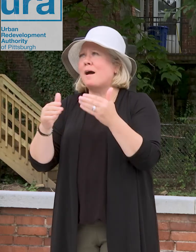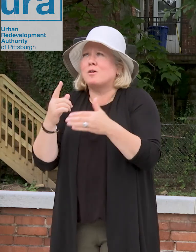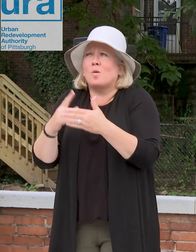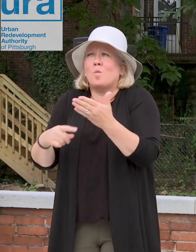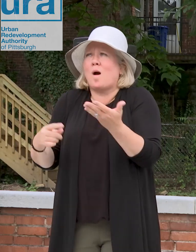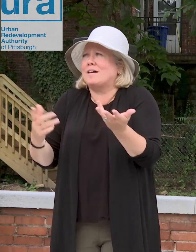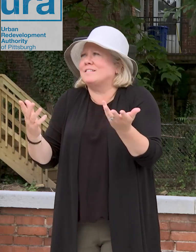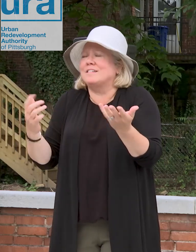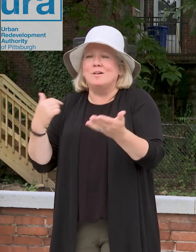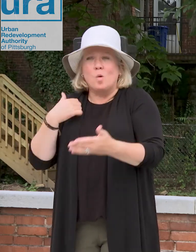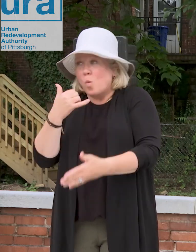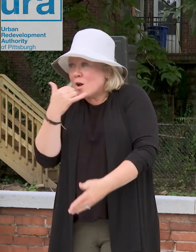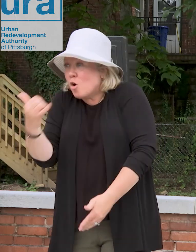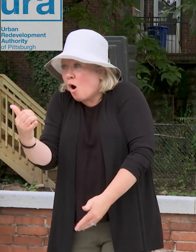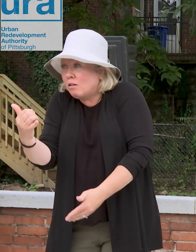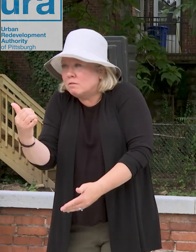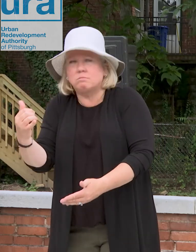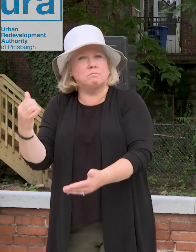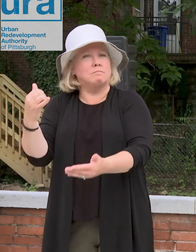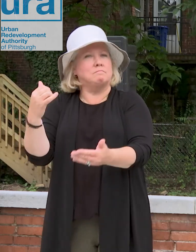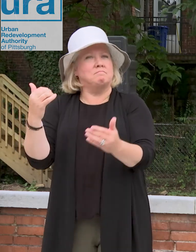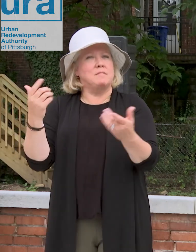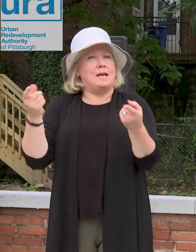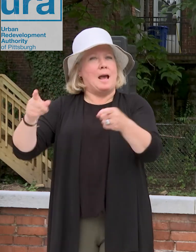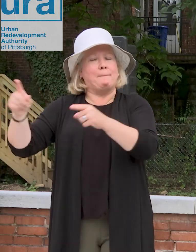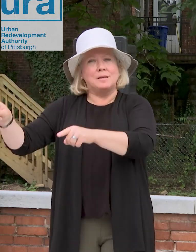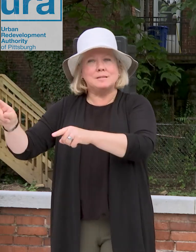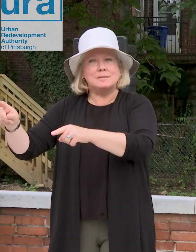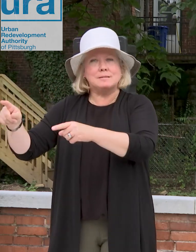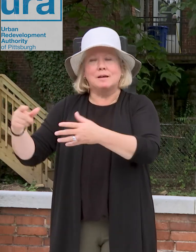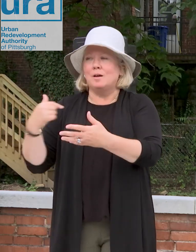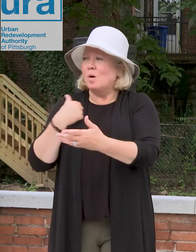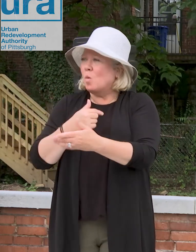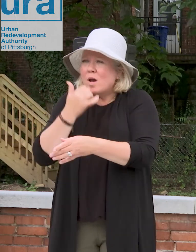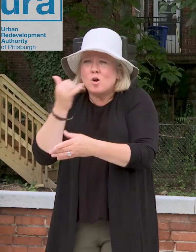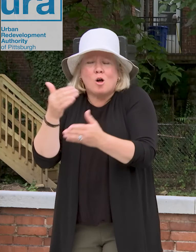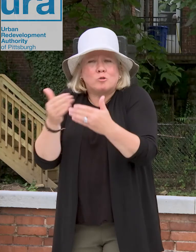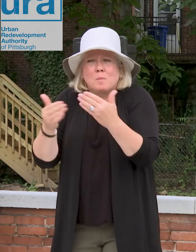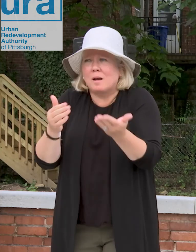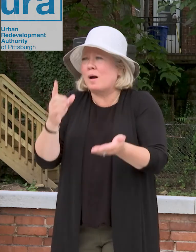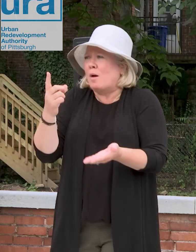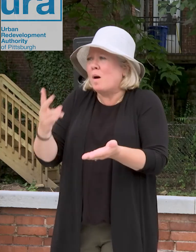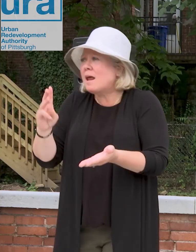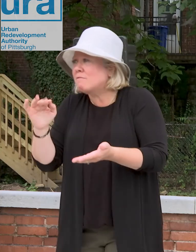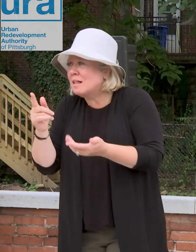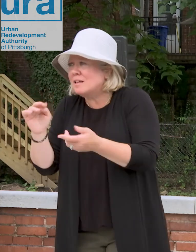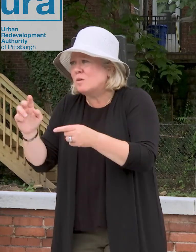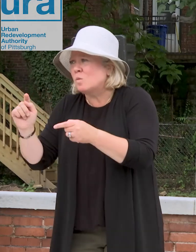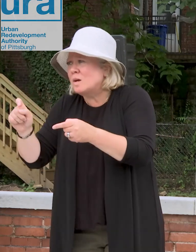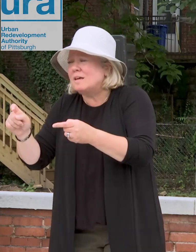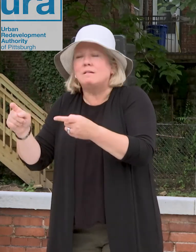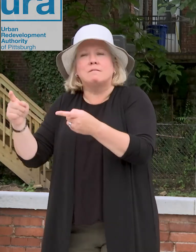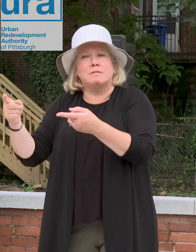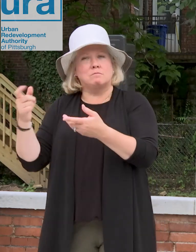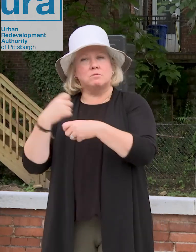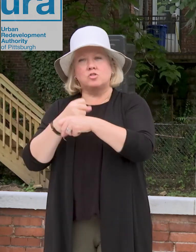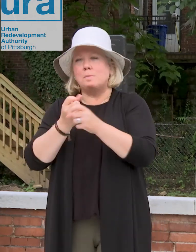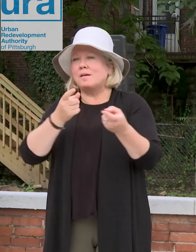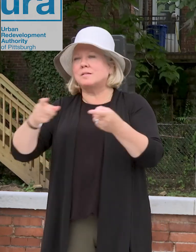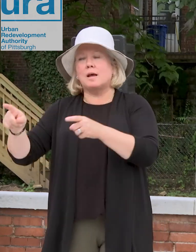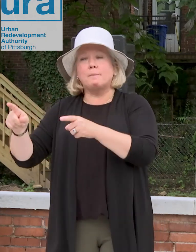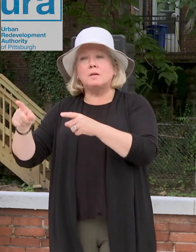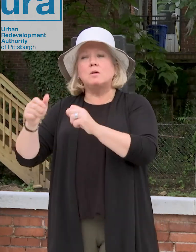need $500,000 for this or $500,000 for that. Becky finds a way to deliver that money for us. Without those kind of partnerships, we couldn't do this